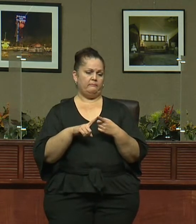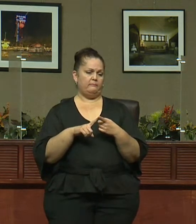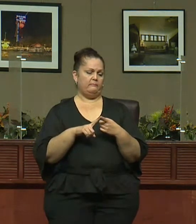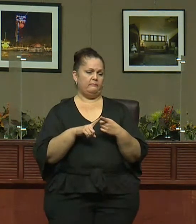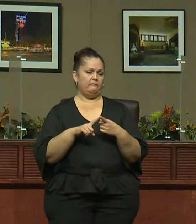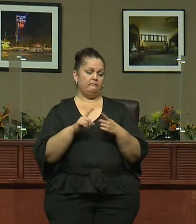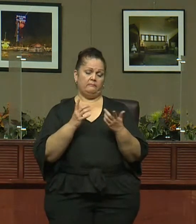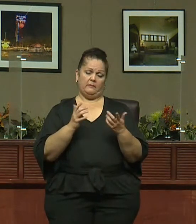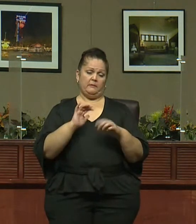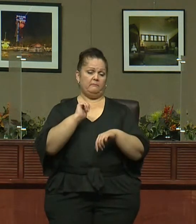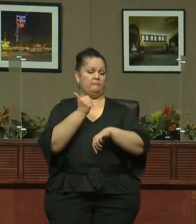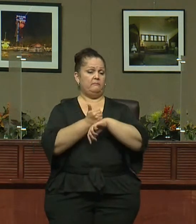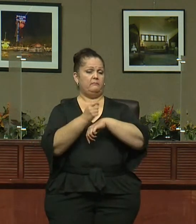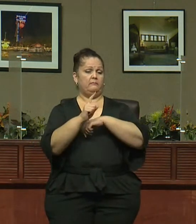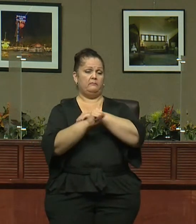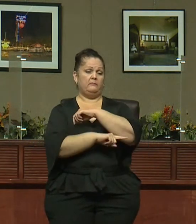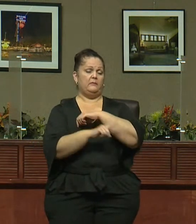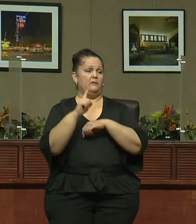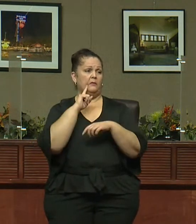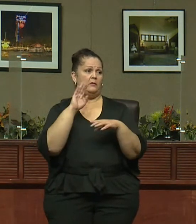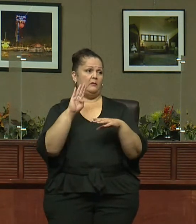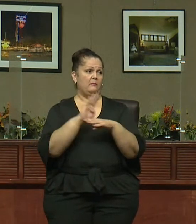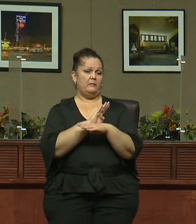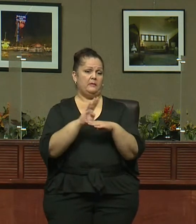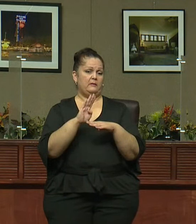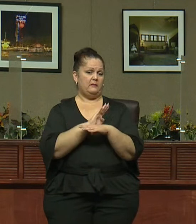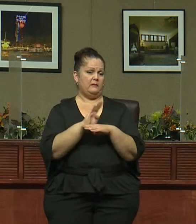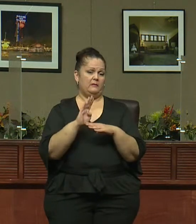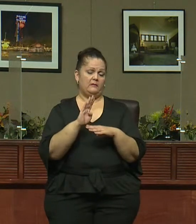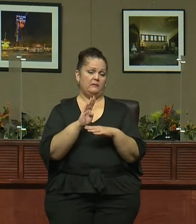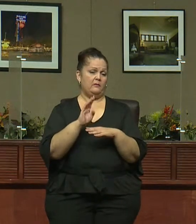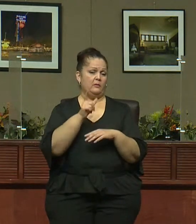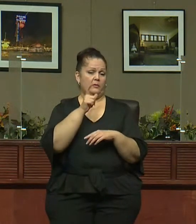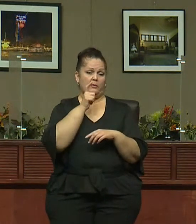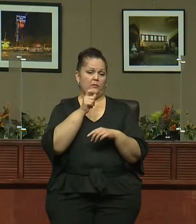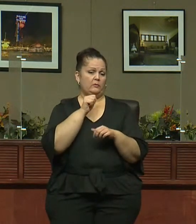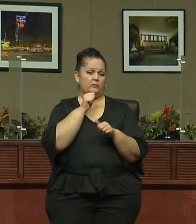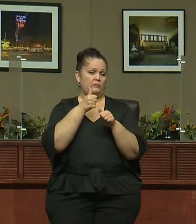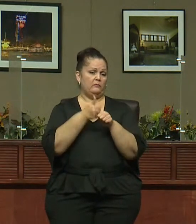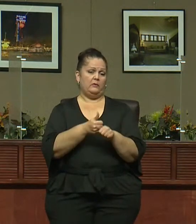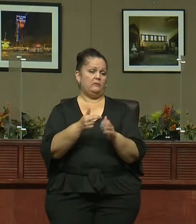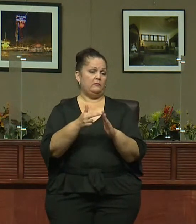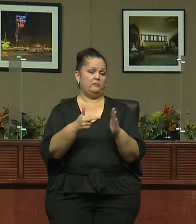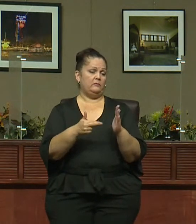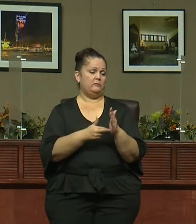penalties for businesses who are found to be in violation.